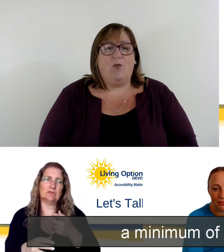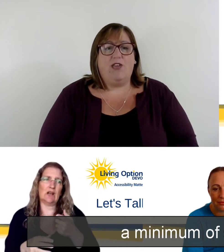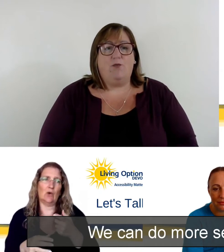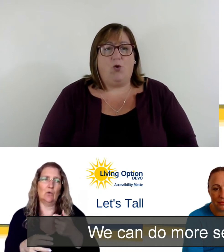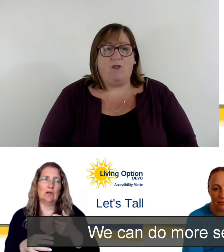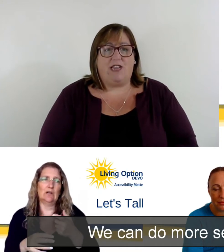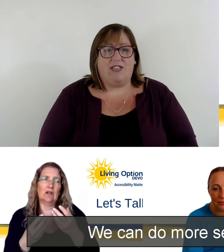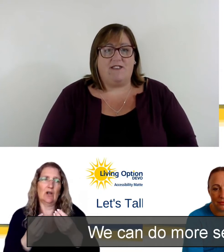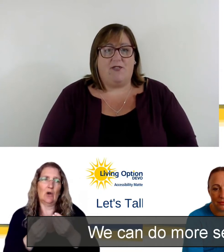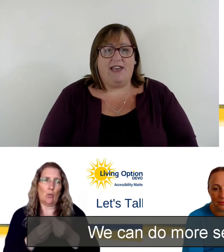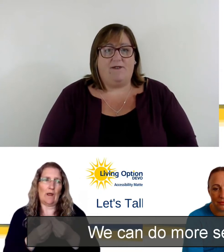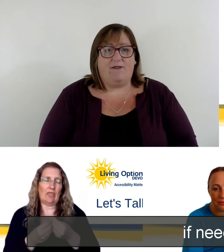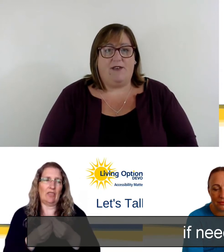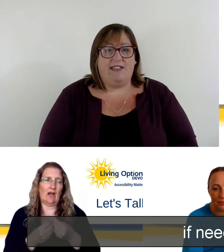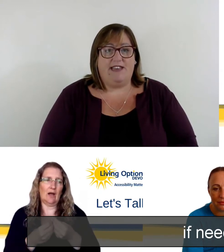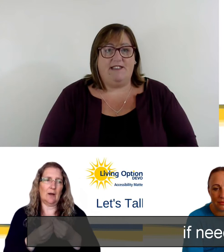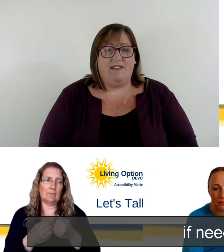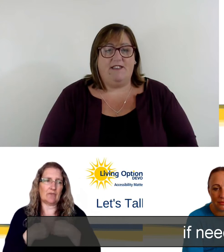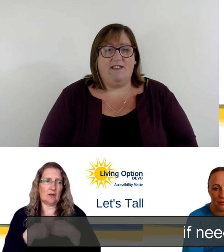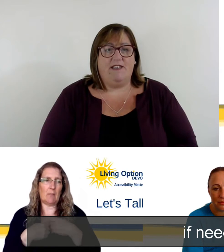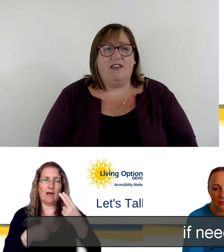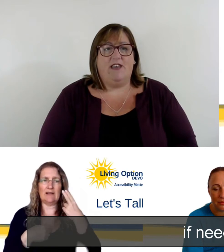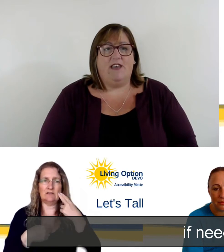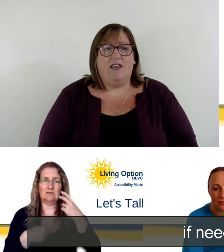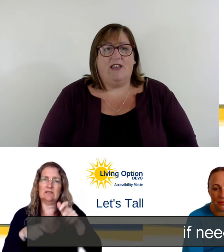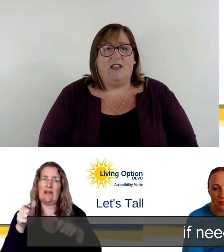sessions. We can do more sessions than that if needed.